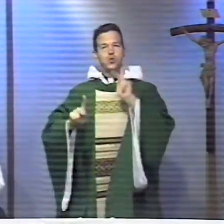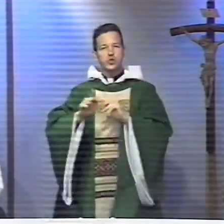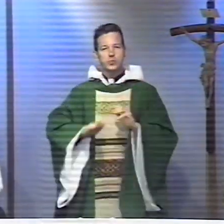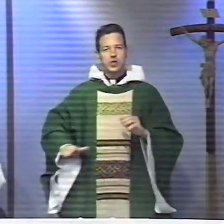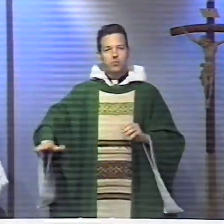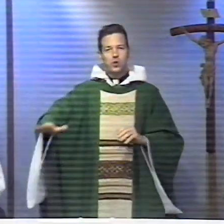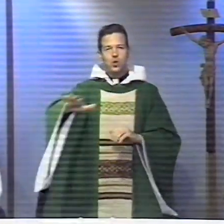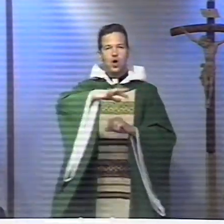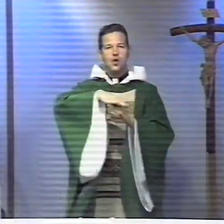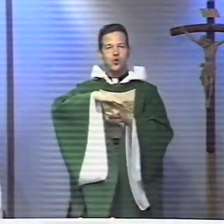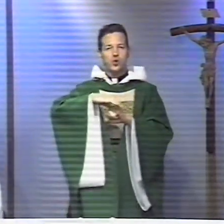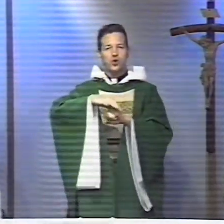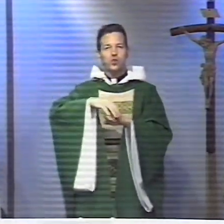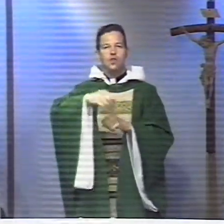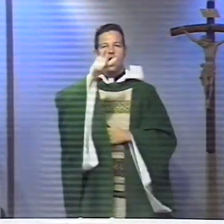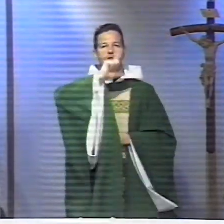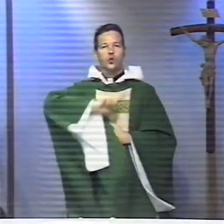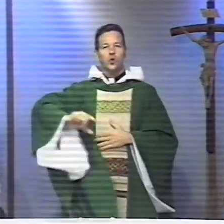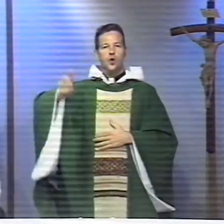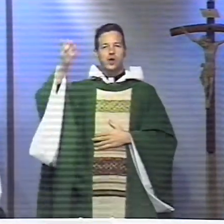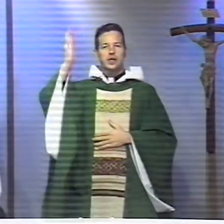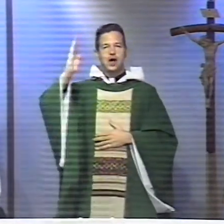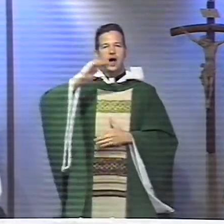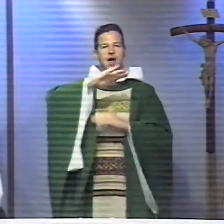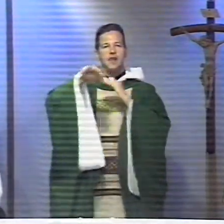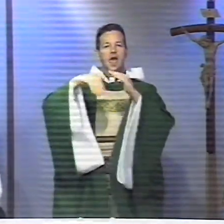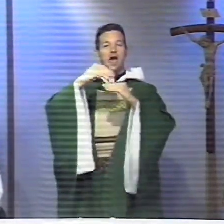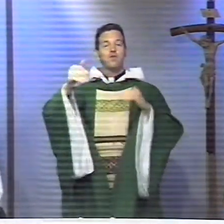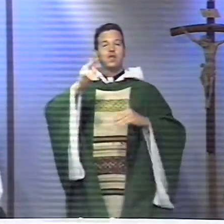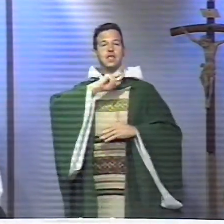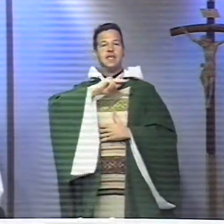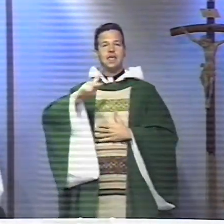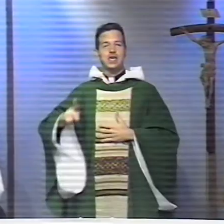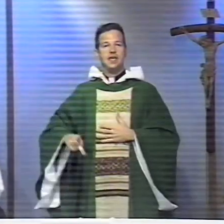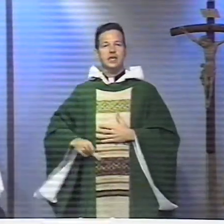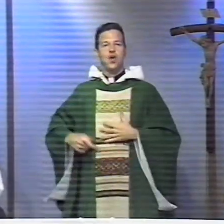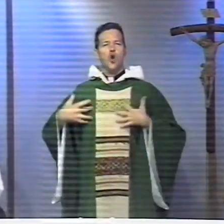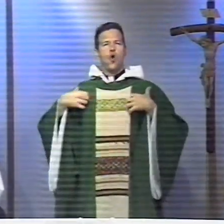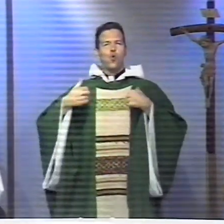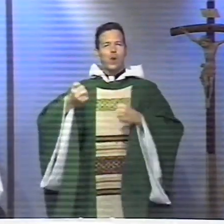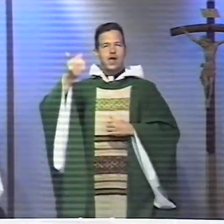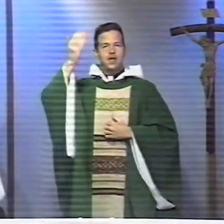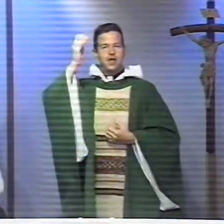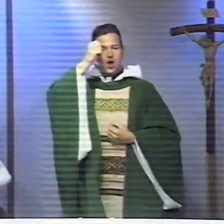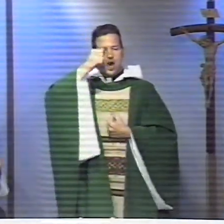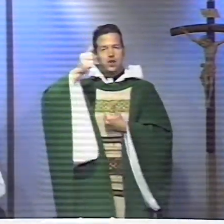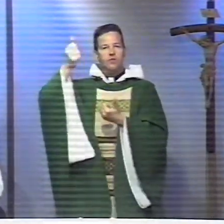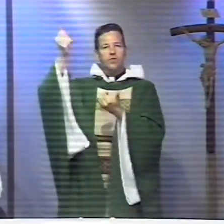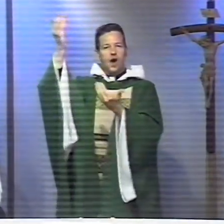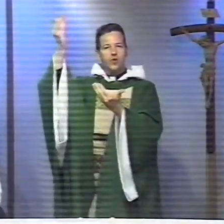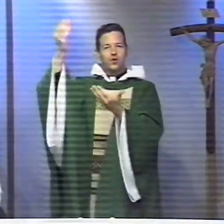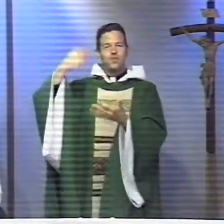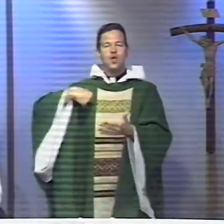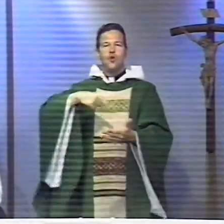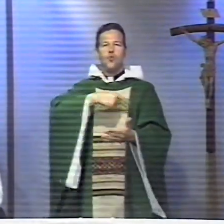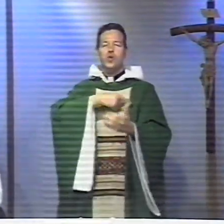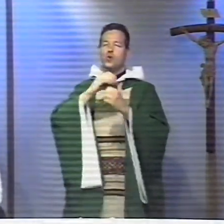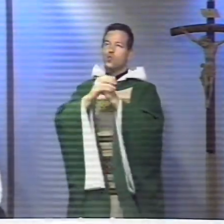his people on earth. Lord God, heavenly King, Almighty God and Father, we